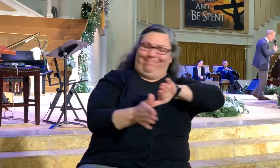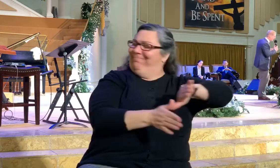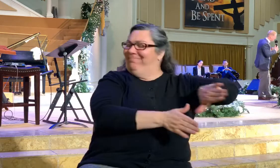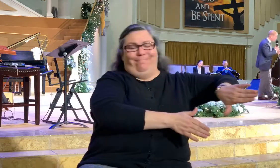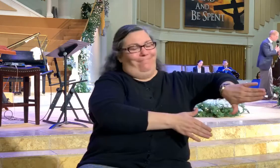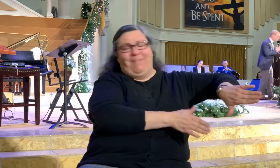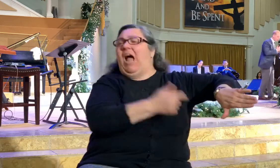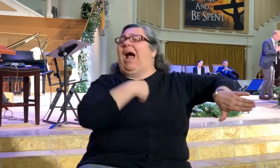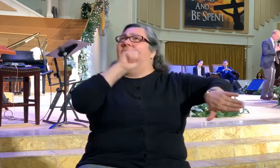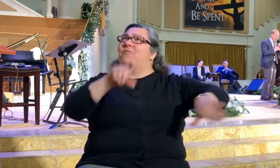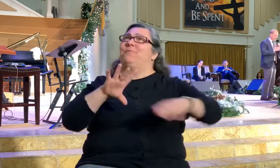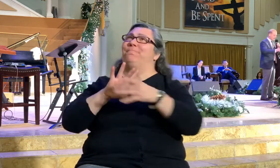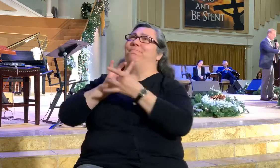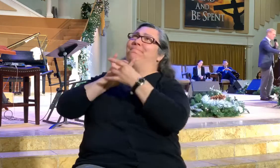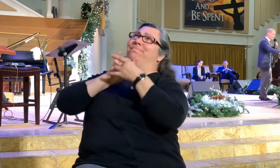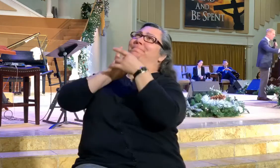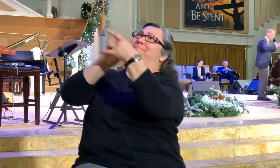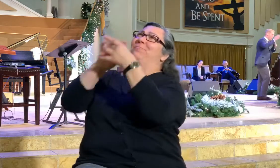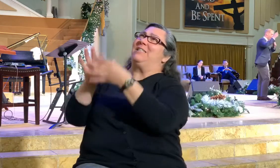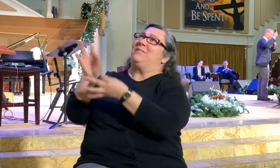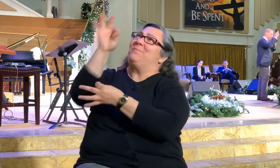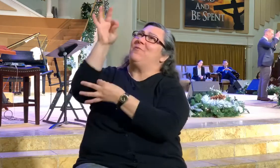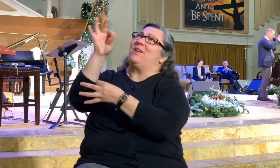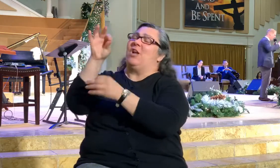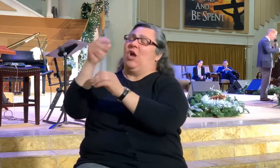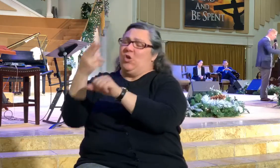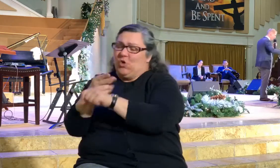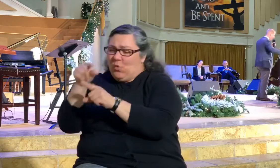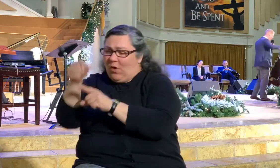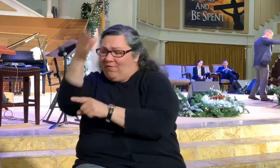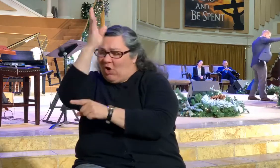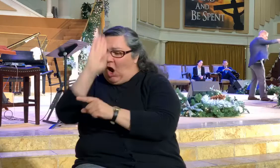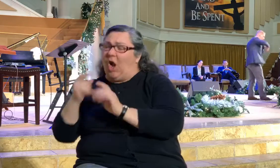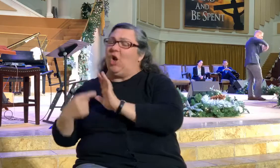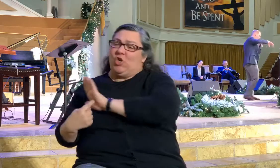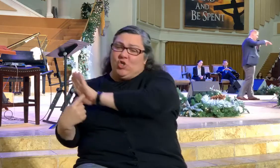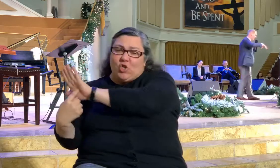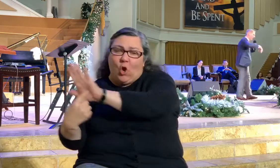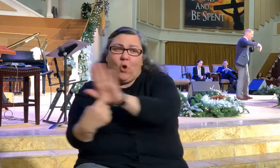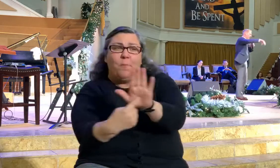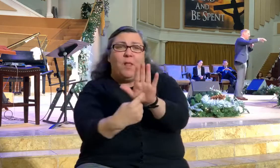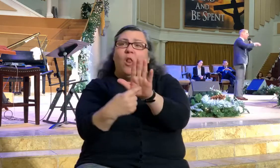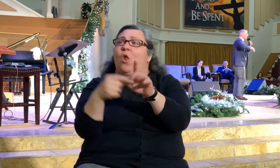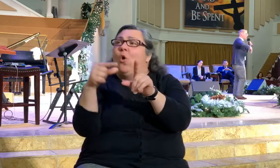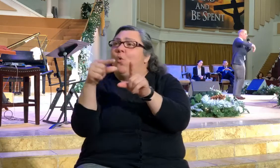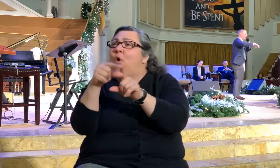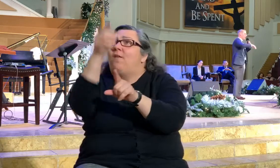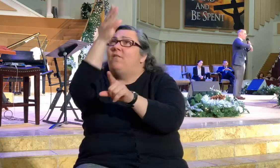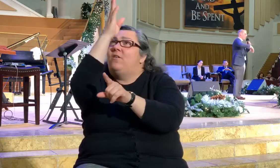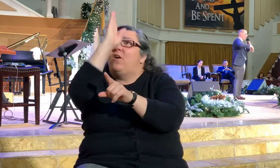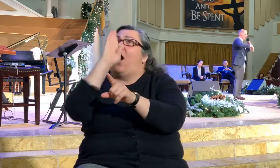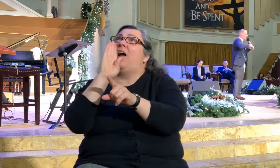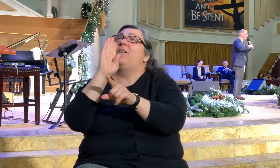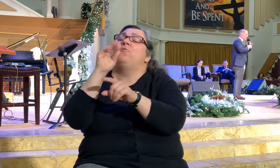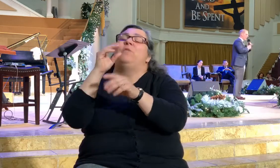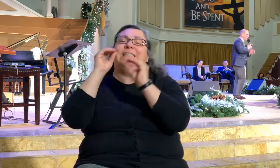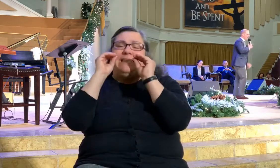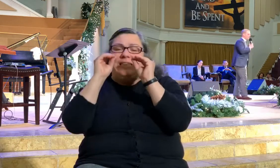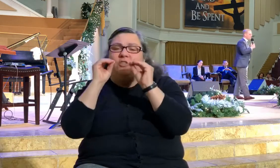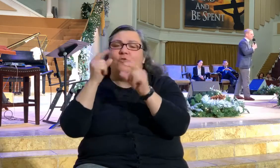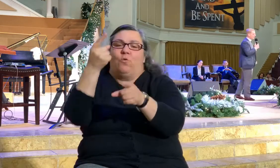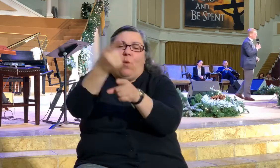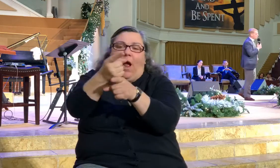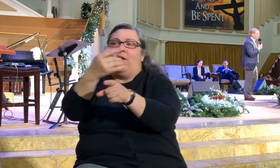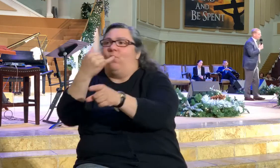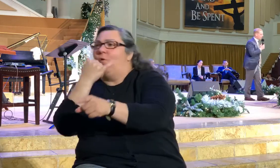Spirit and get into the Word of God and show them that the law of God is what takes all of us and gives us what's right and wrong.